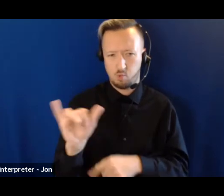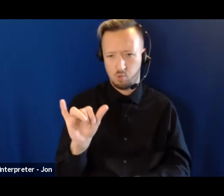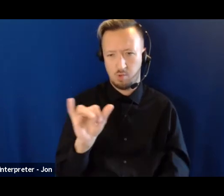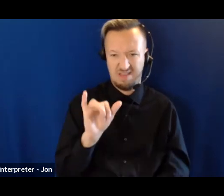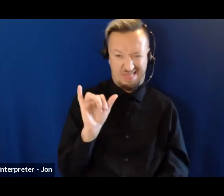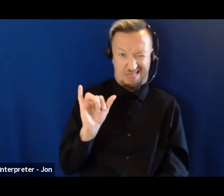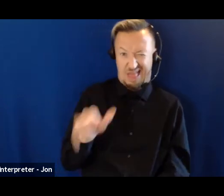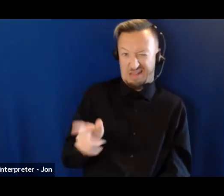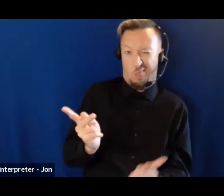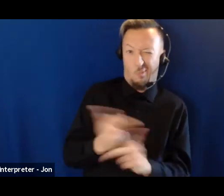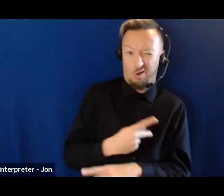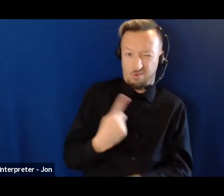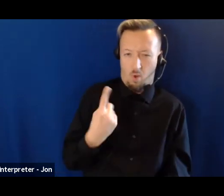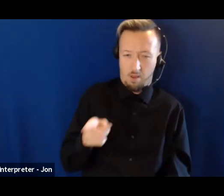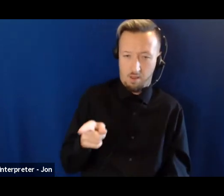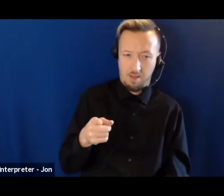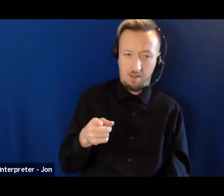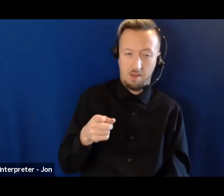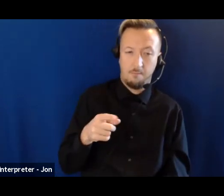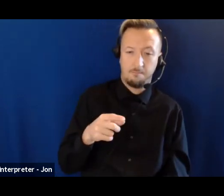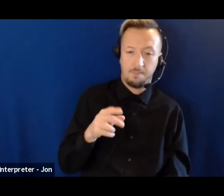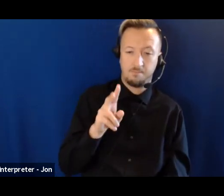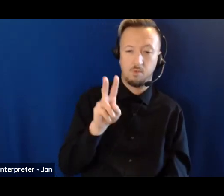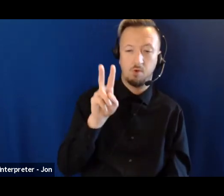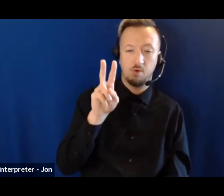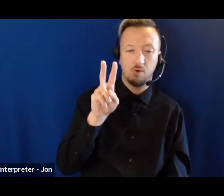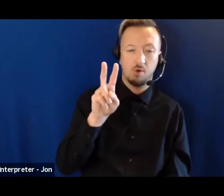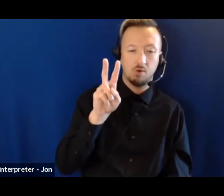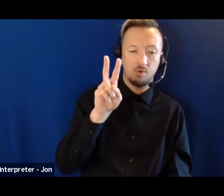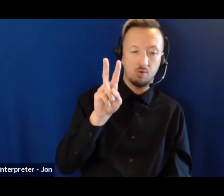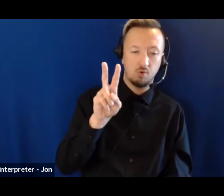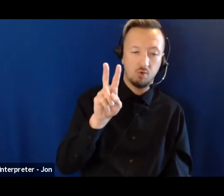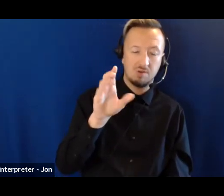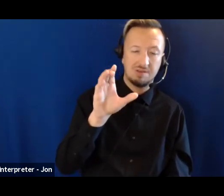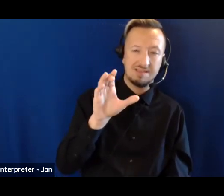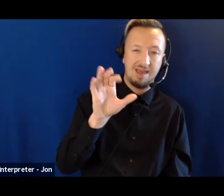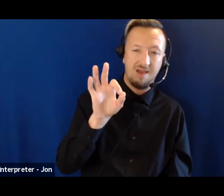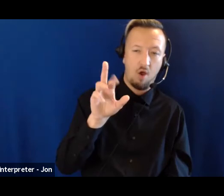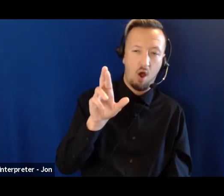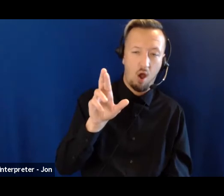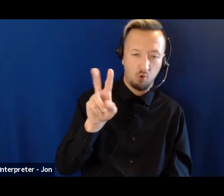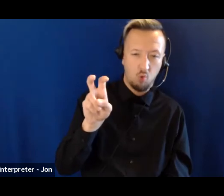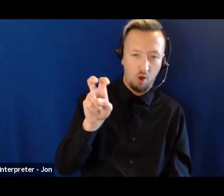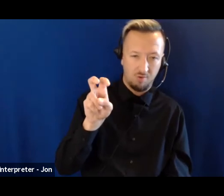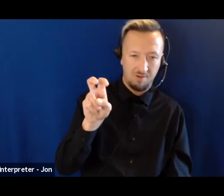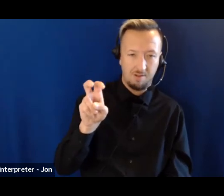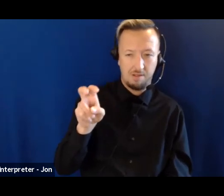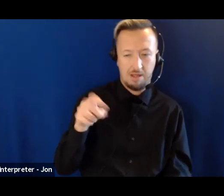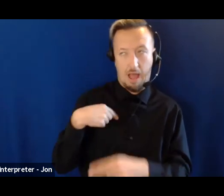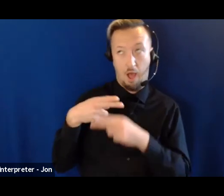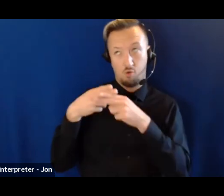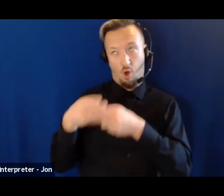worst one, I think. So 2 CFR 200, uniform guidance. I still sometimes call it the super